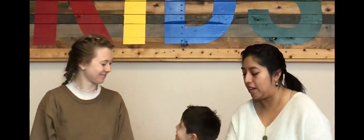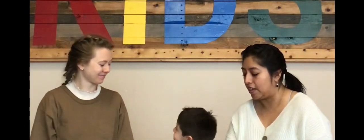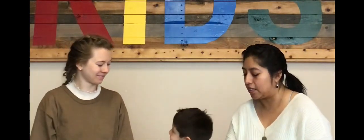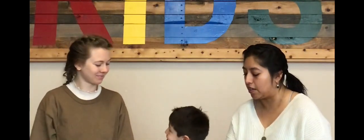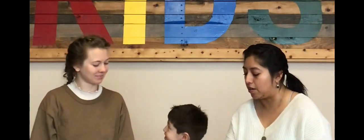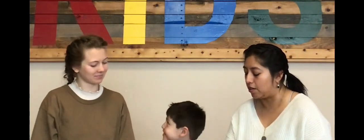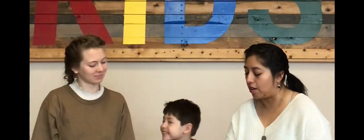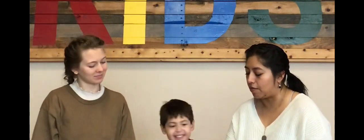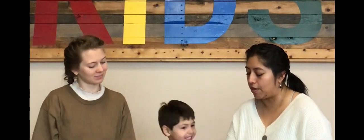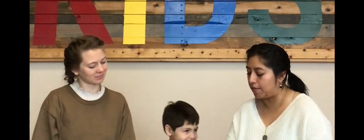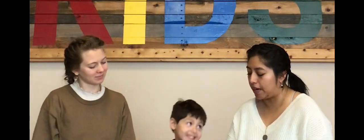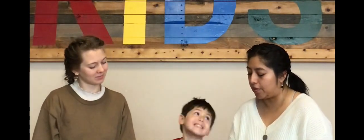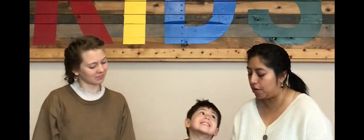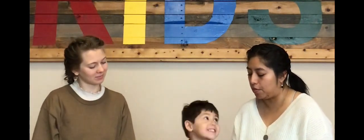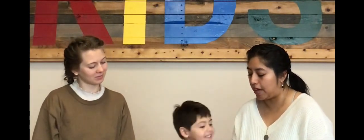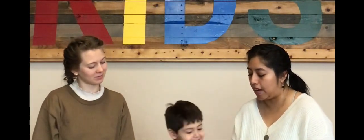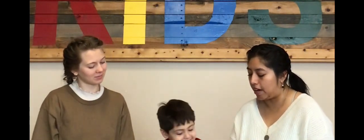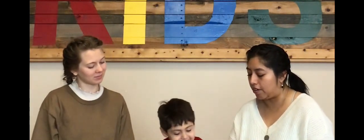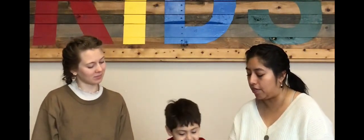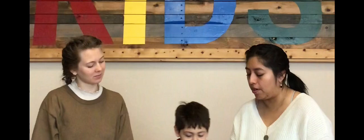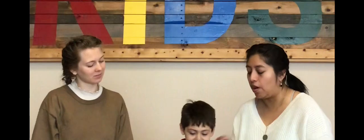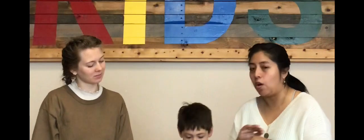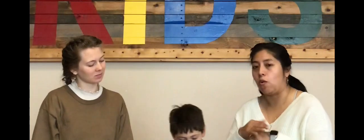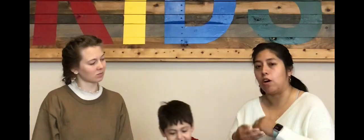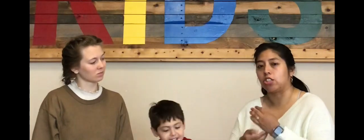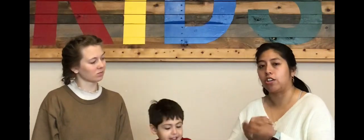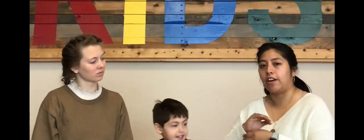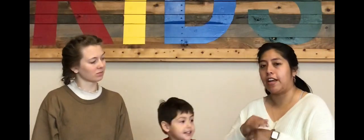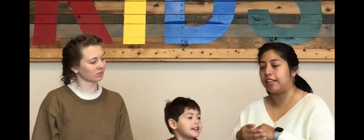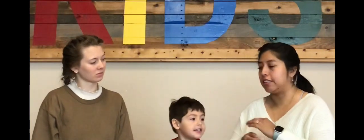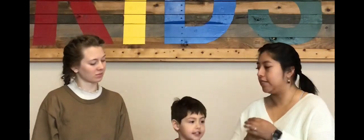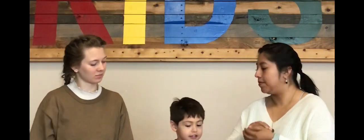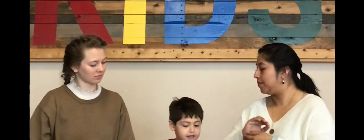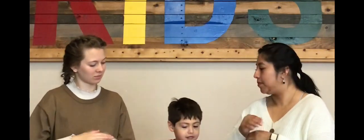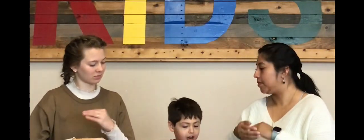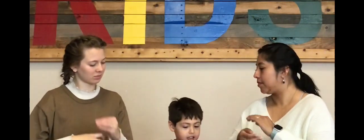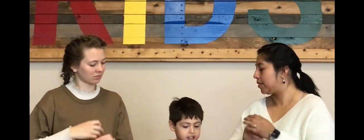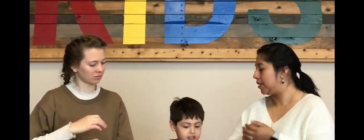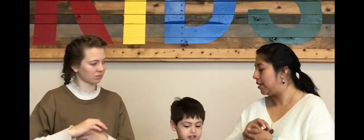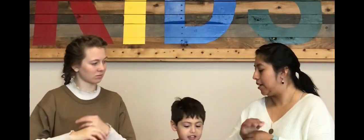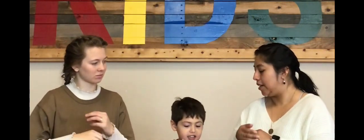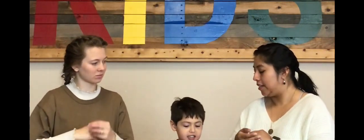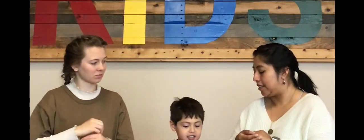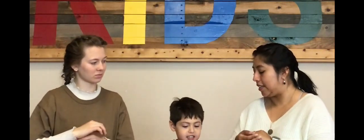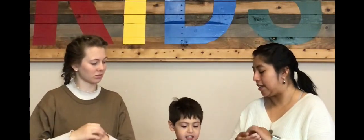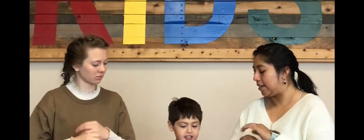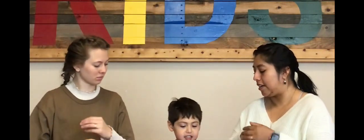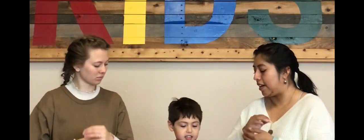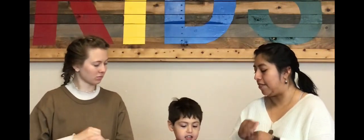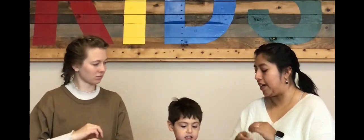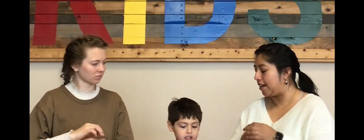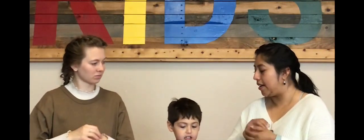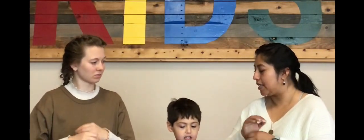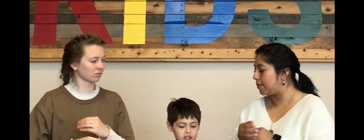And so along with bathroom, we have wash our hands. Wash our hands. Lavar las